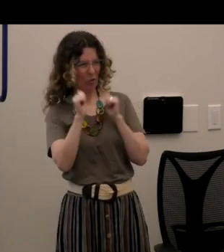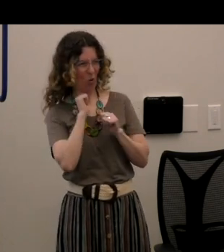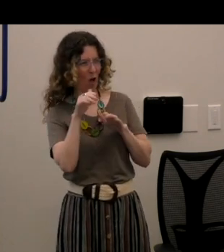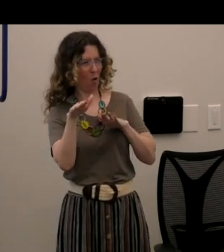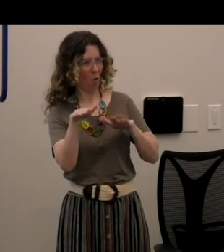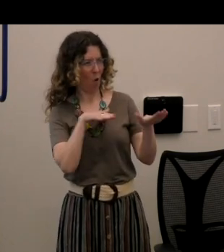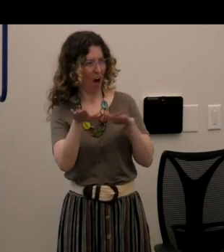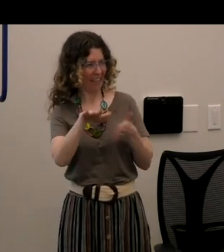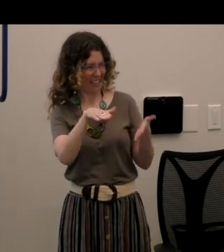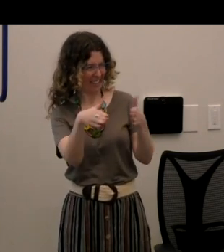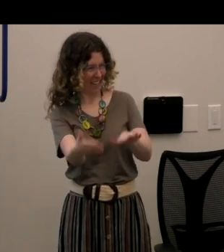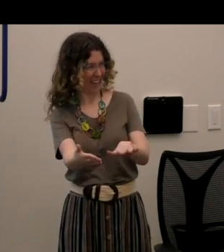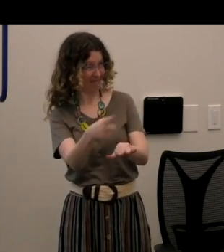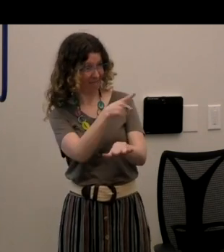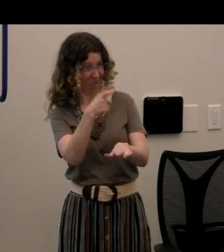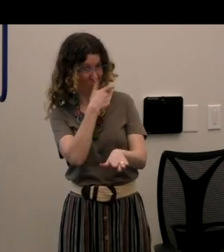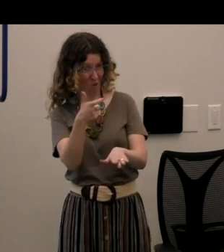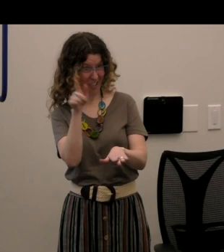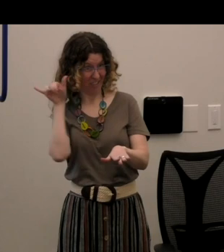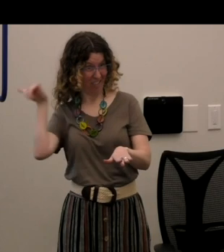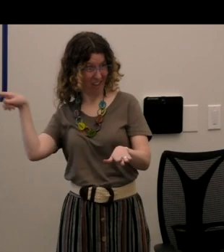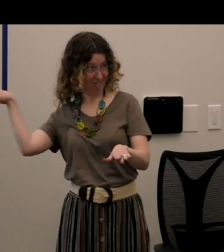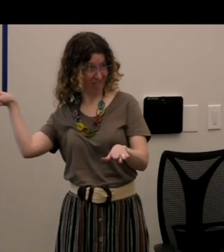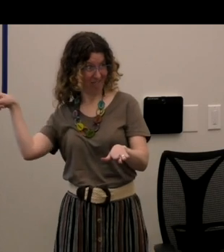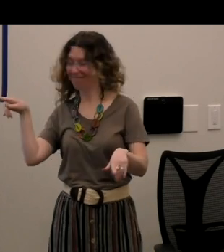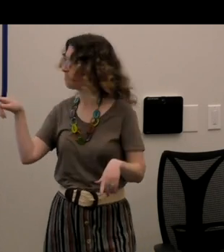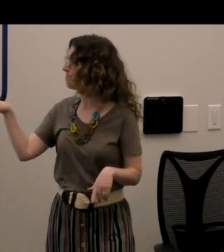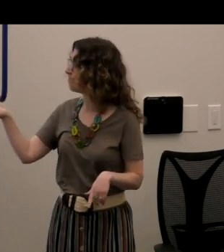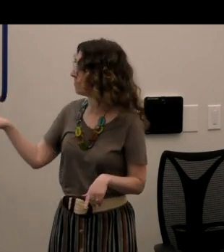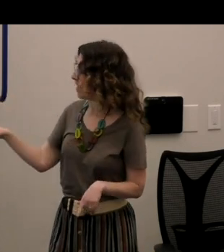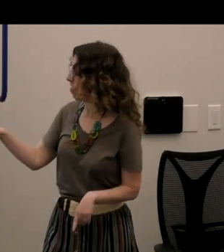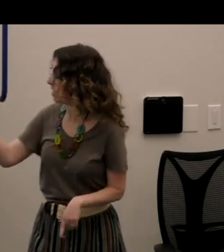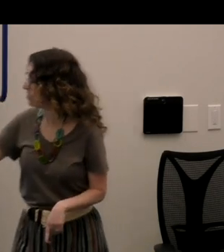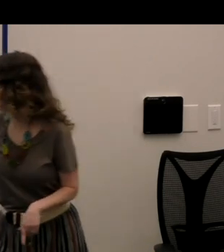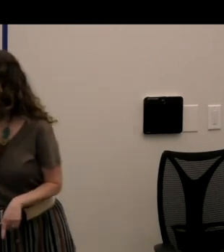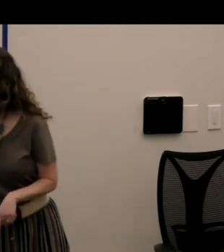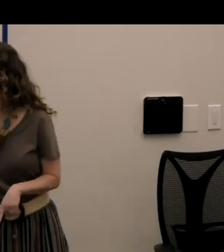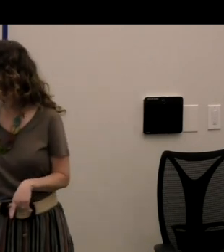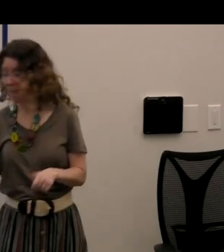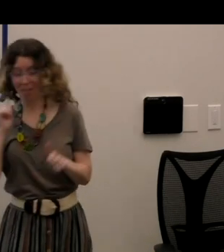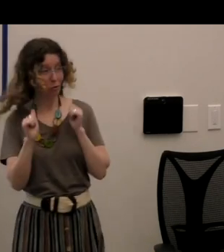I don't know if you're familiar with the TV show The Walking Dead. She performs on that show. You guys have watched that.